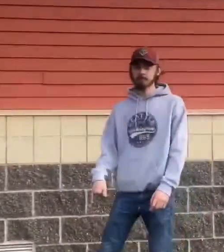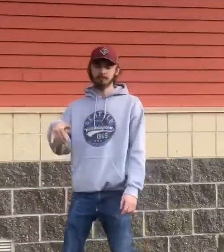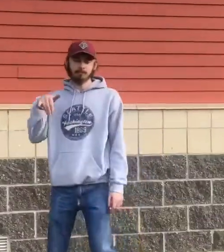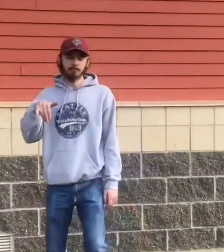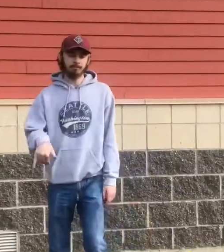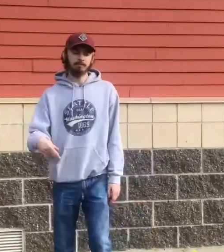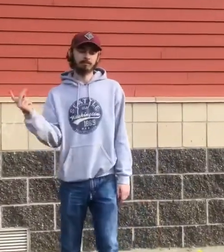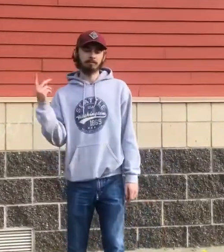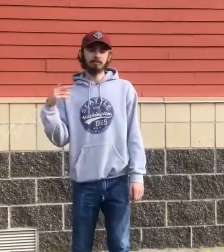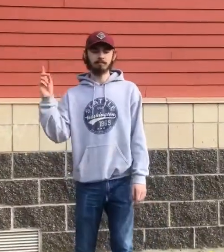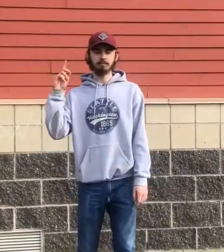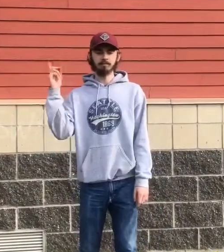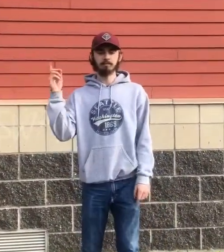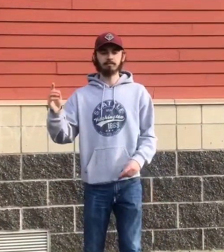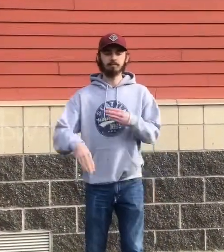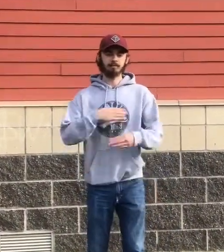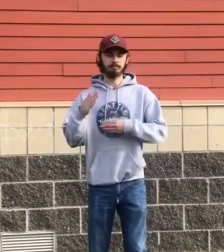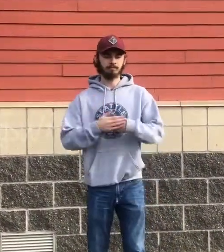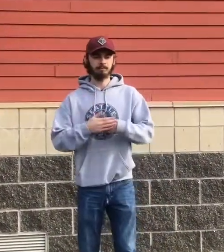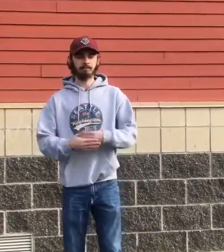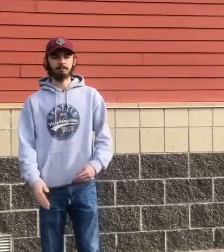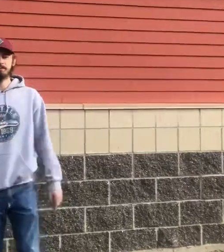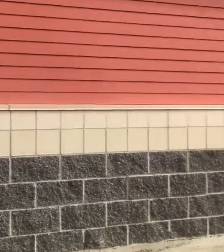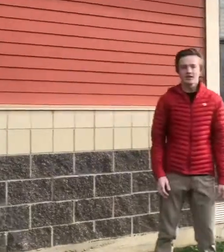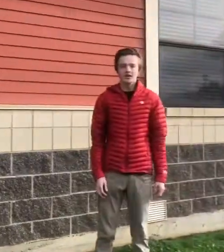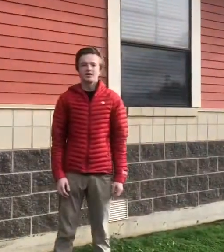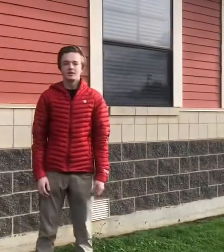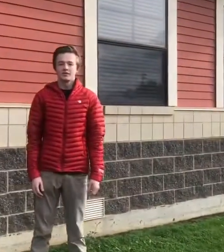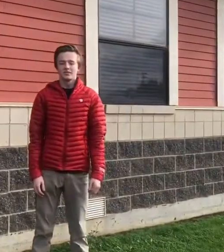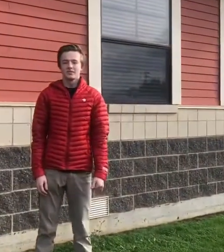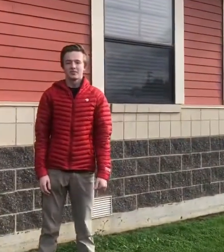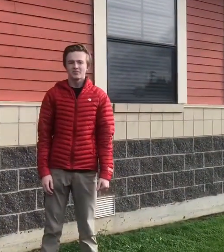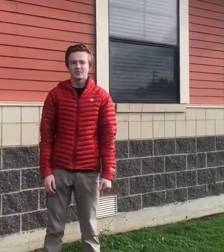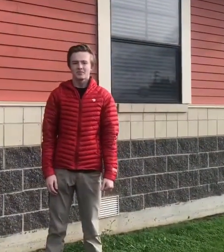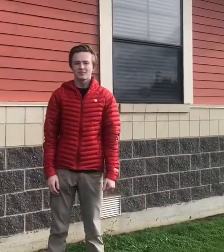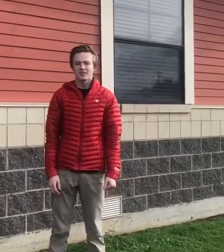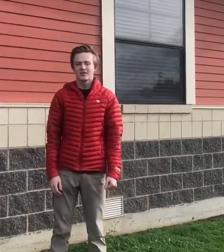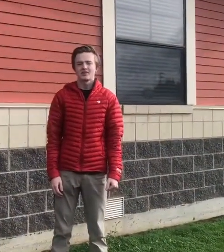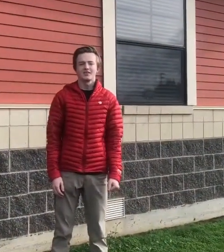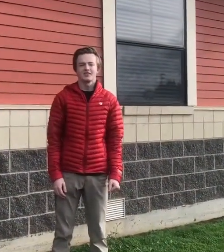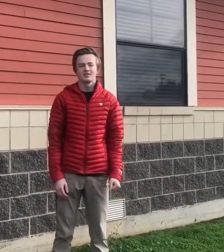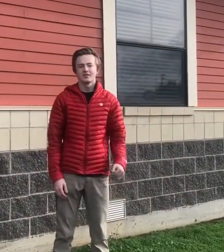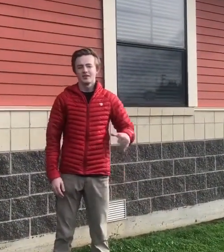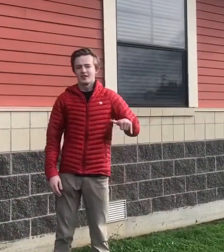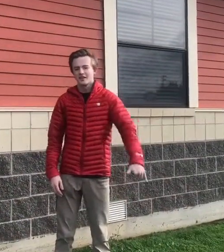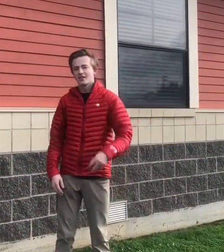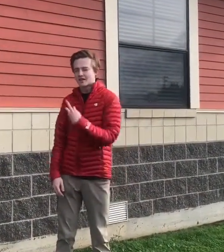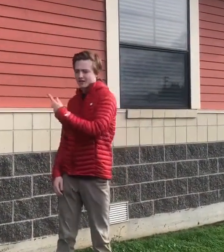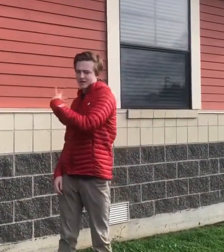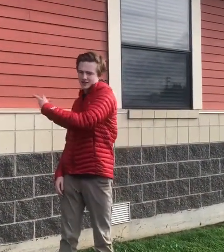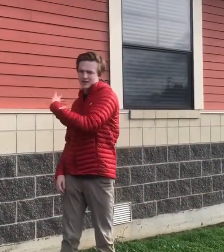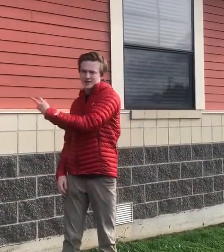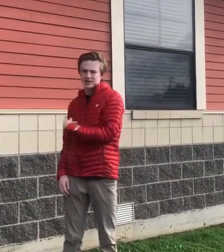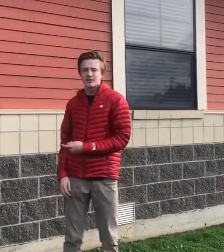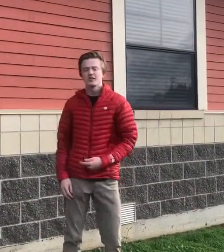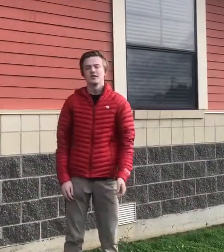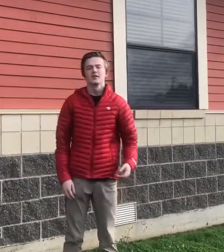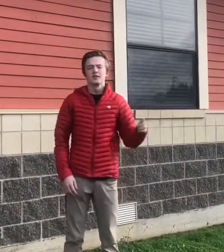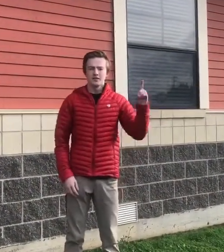So stick with us, because Phineas and Ferb are gonna do it all. So stick with us, because Phineas and Ferb are